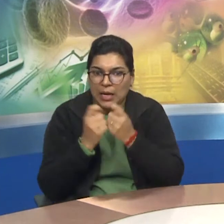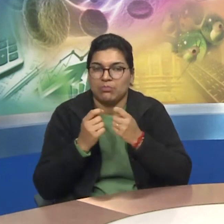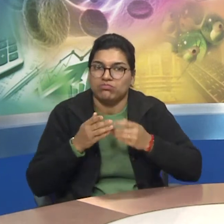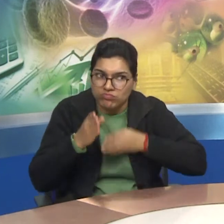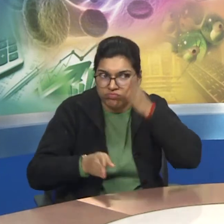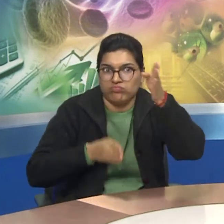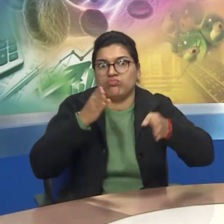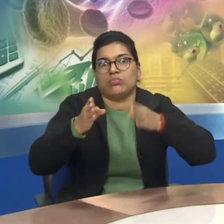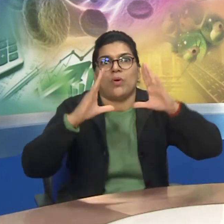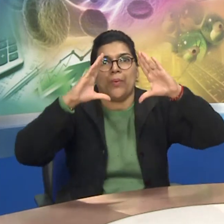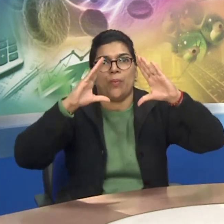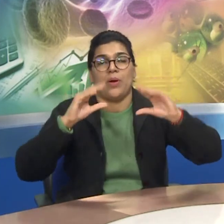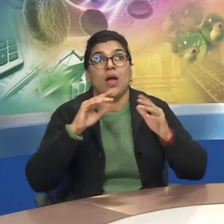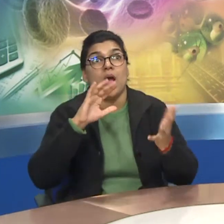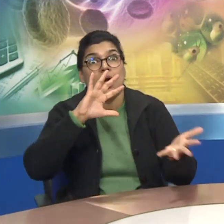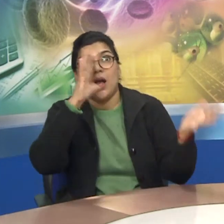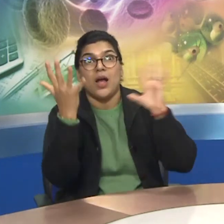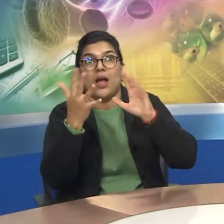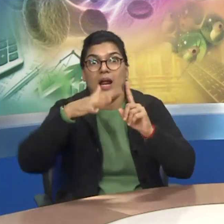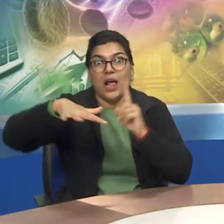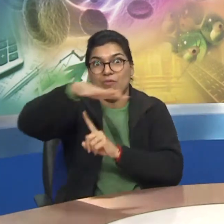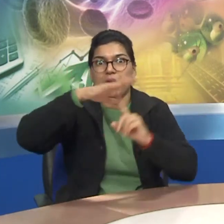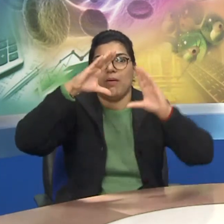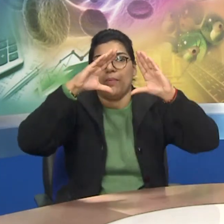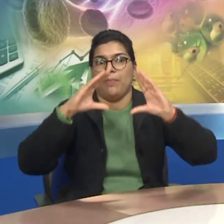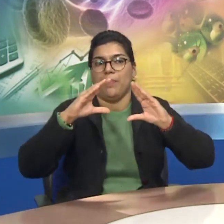So it is up to us how do we volunteer for the